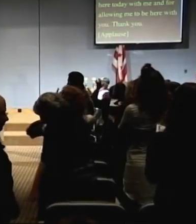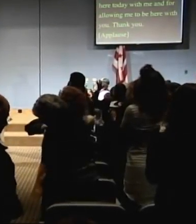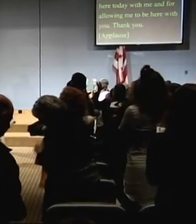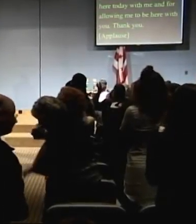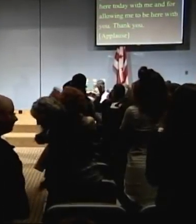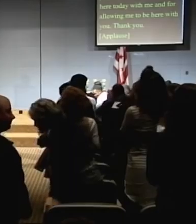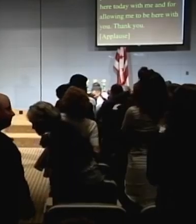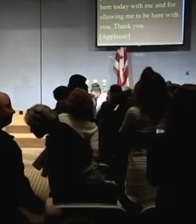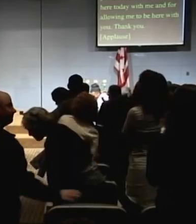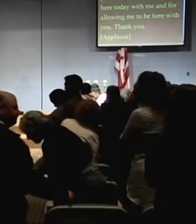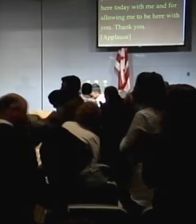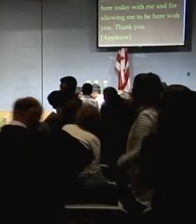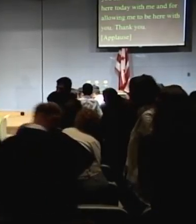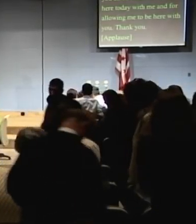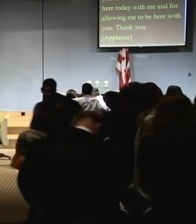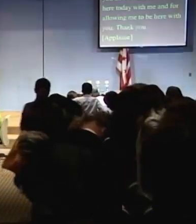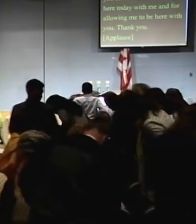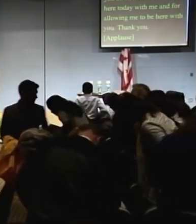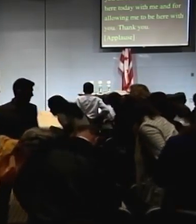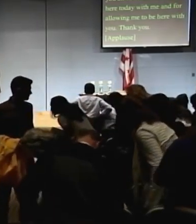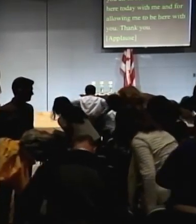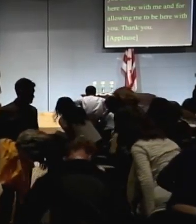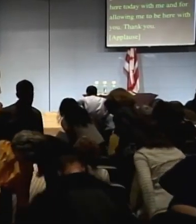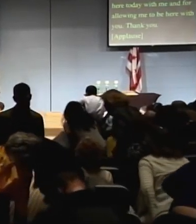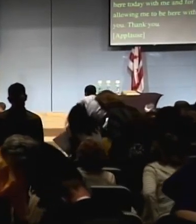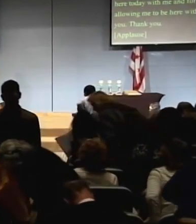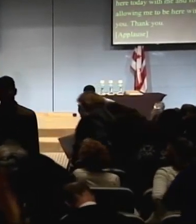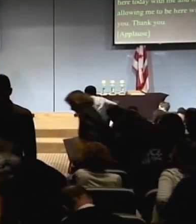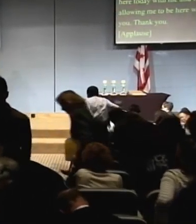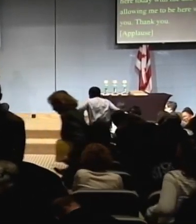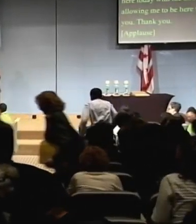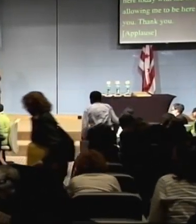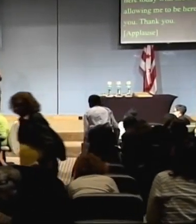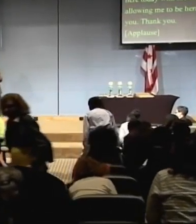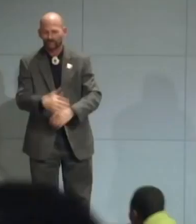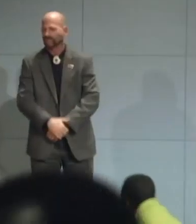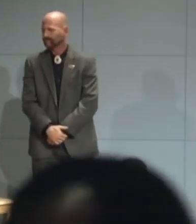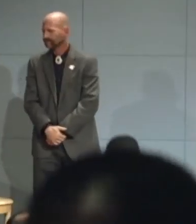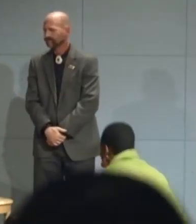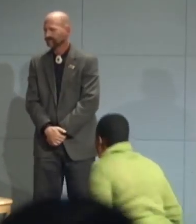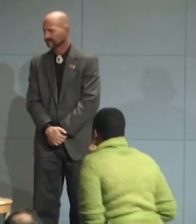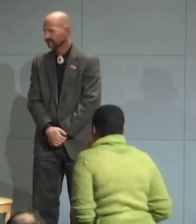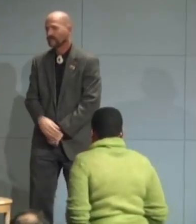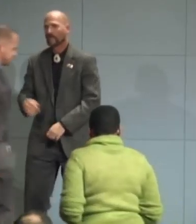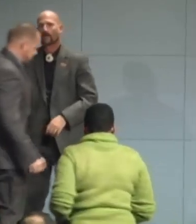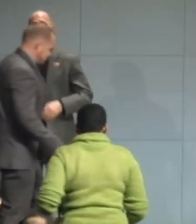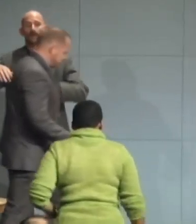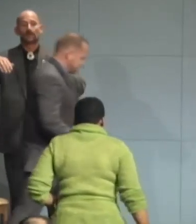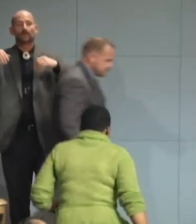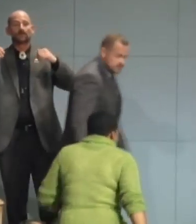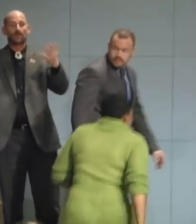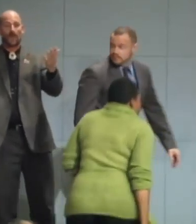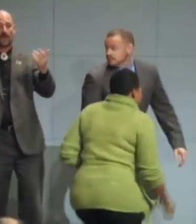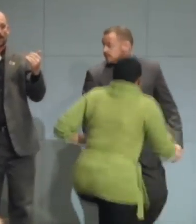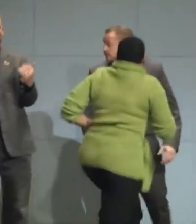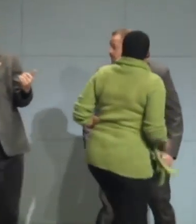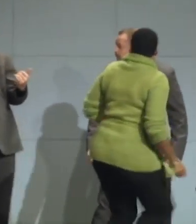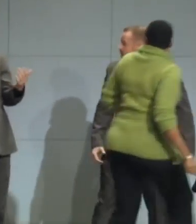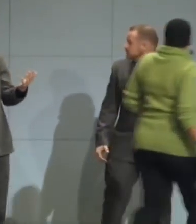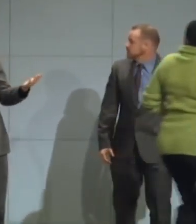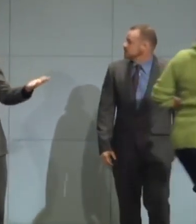What I mean by that is if those of us who are committed to that new America do the job that we need to do, if those of us who